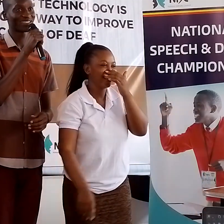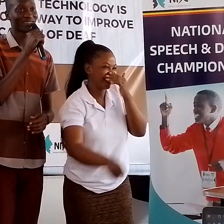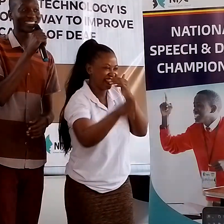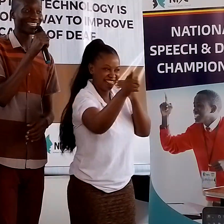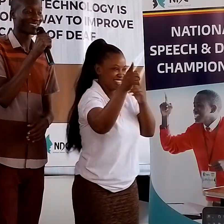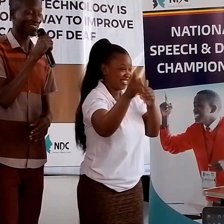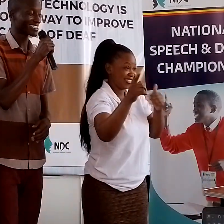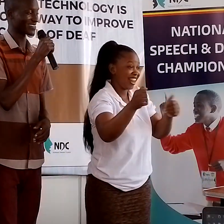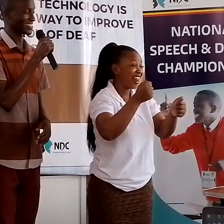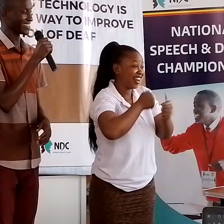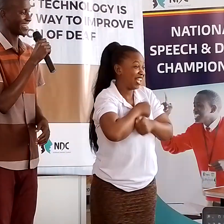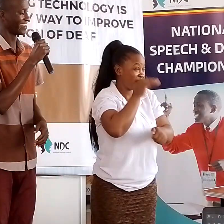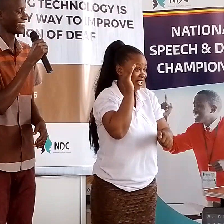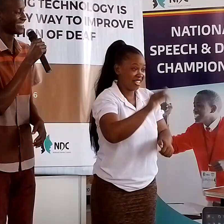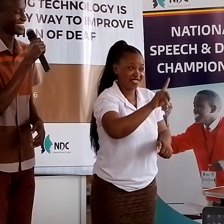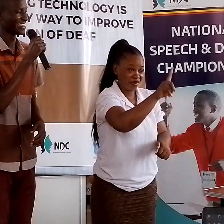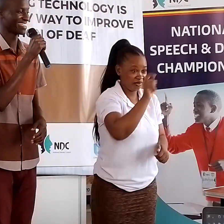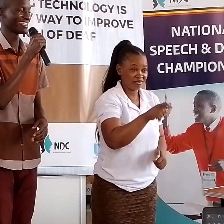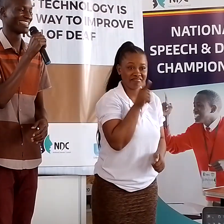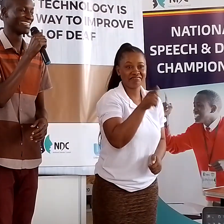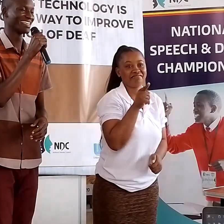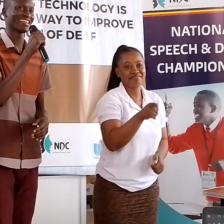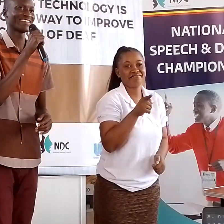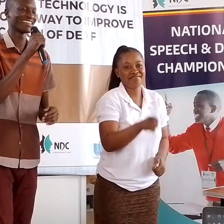Yeah, I explained that question.